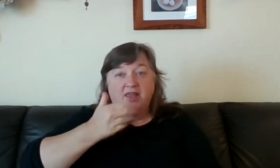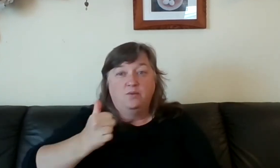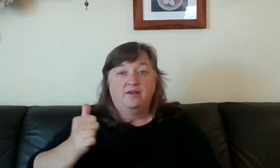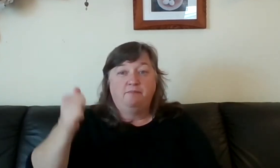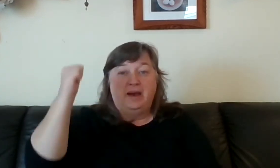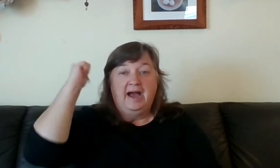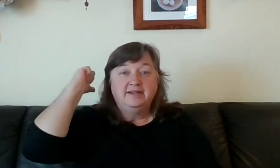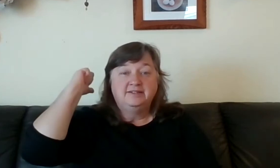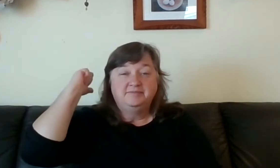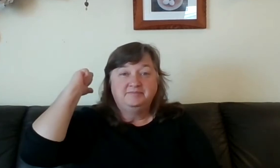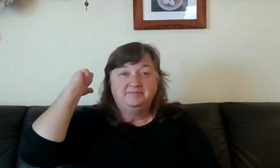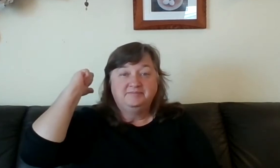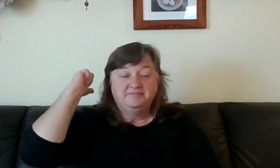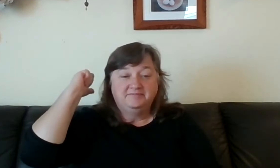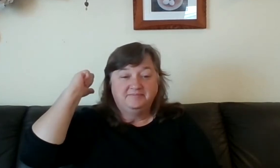we have back,